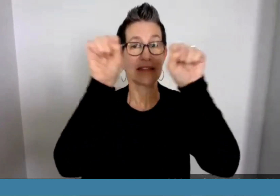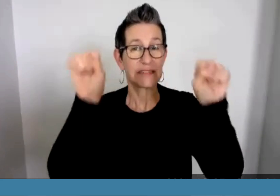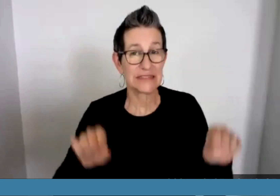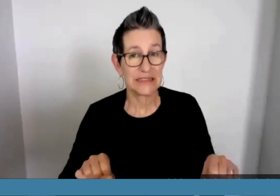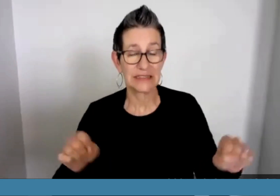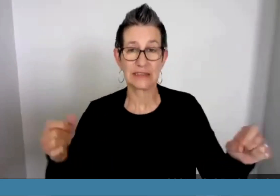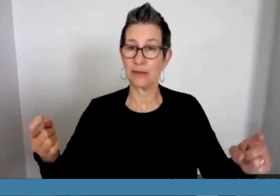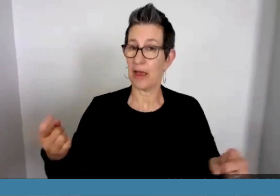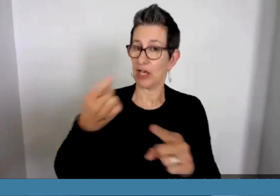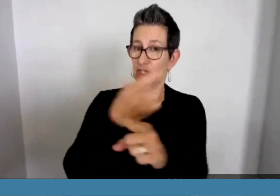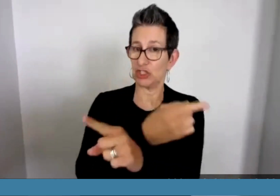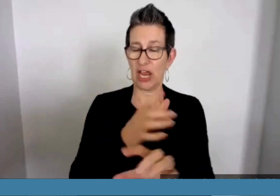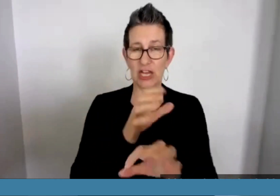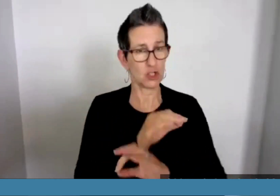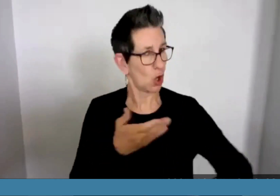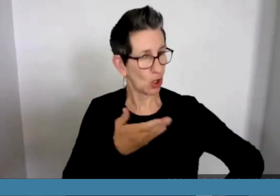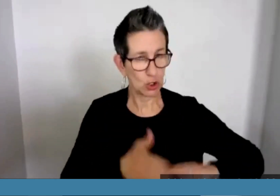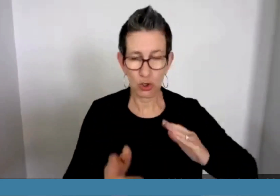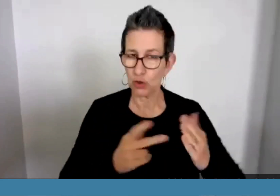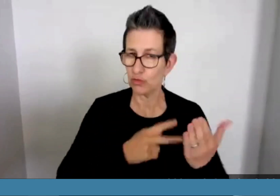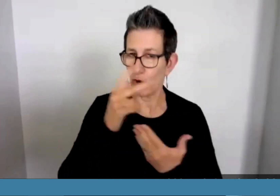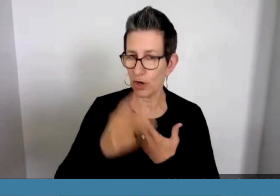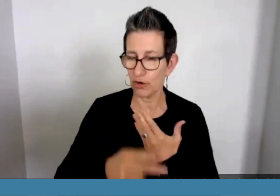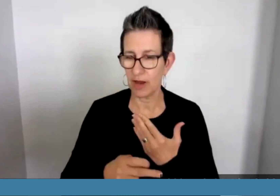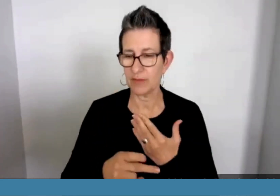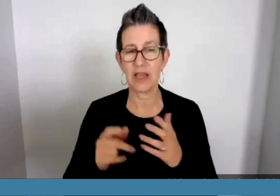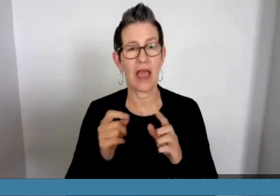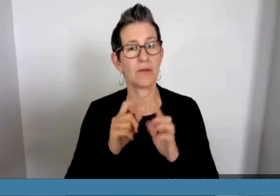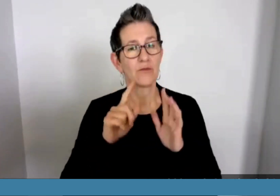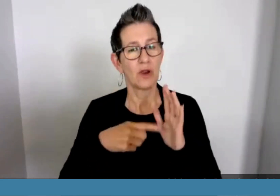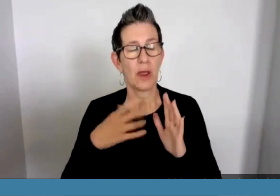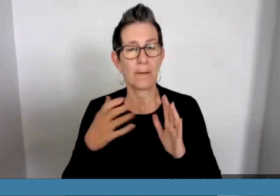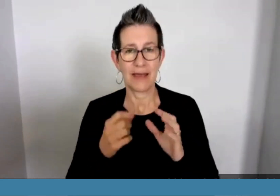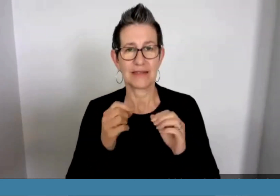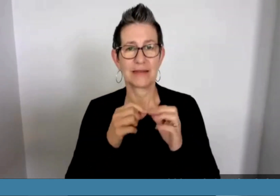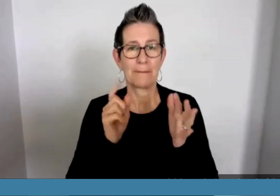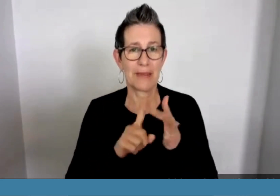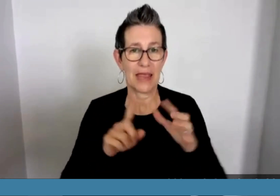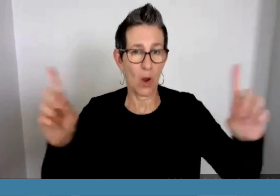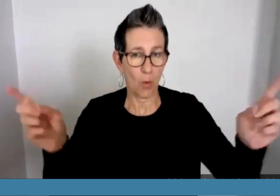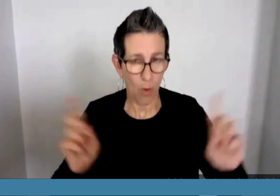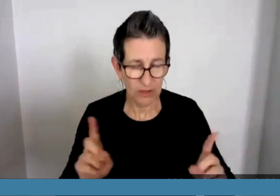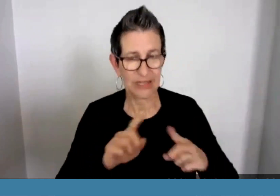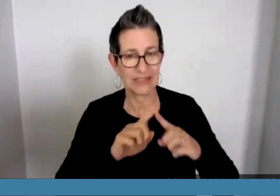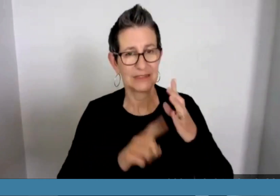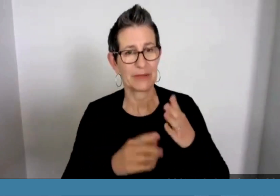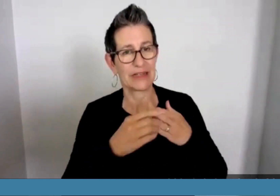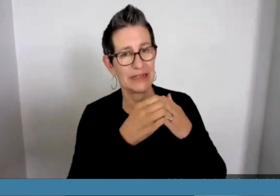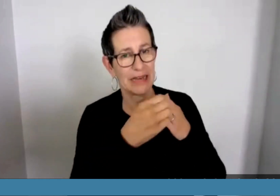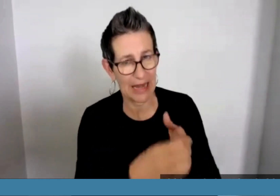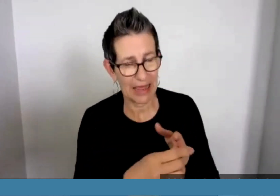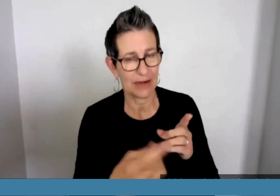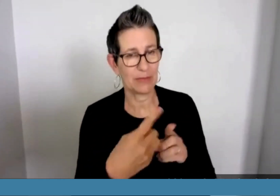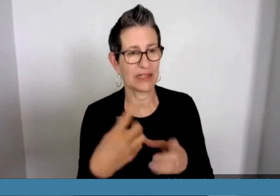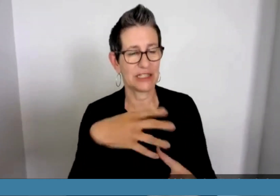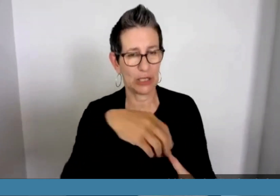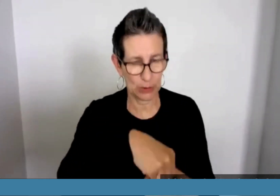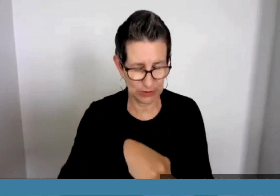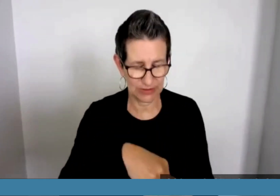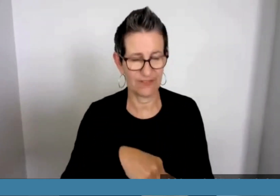and projects must be disability-led and inclusive. So for your next steps, we encourage you to reflect on the ideas